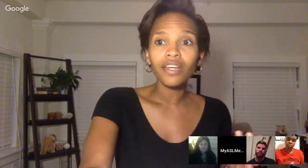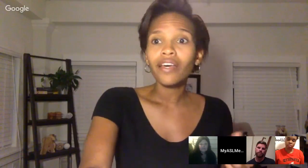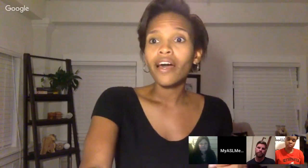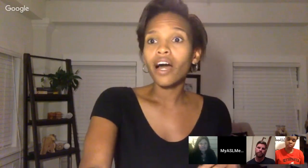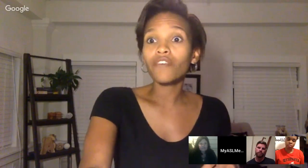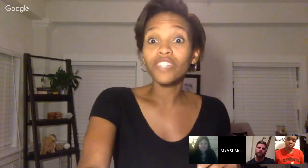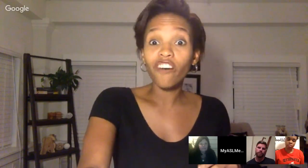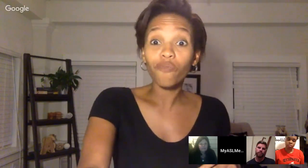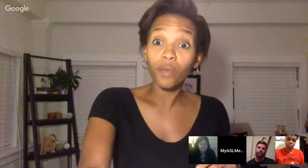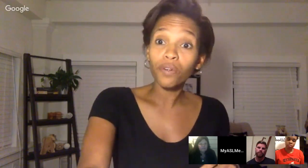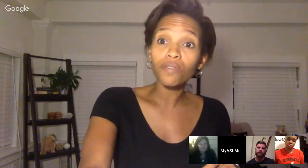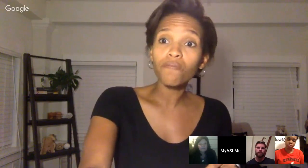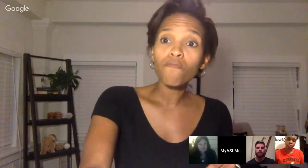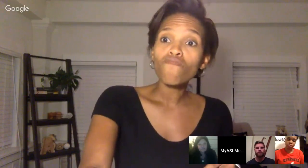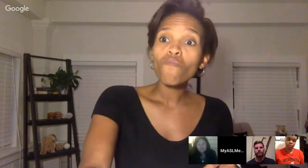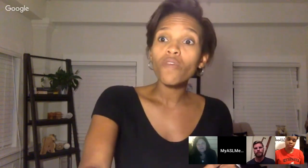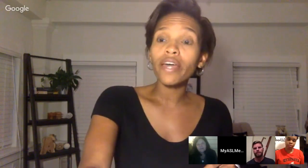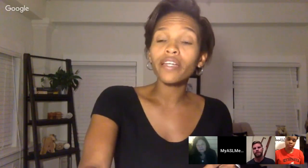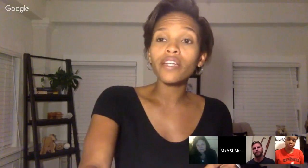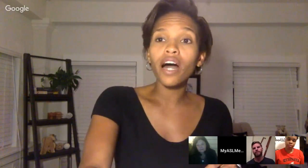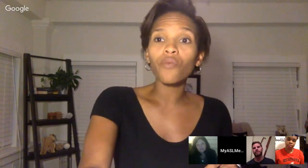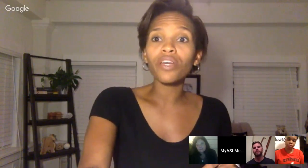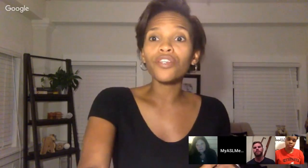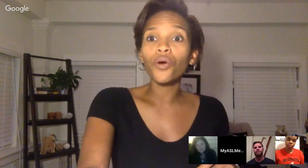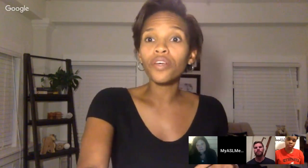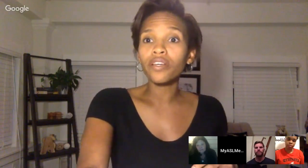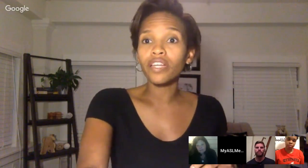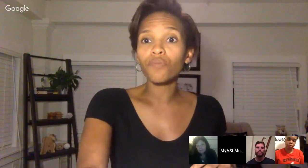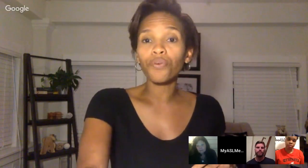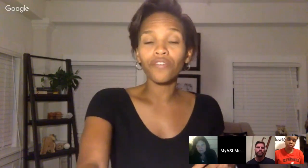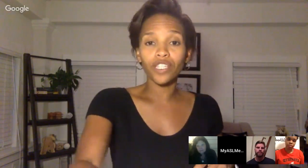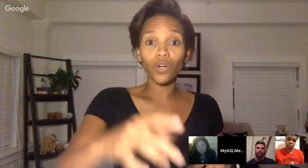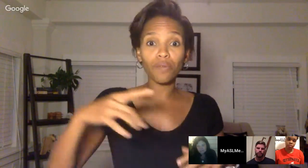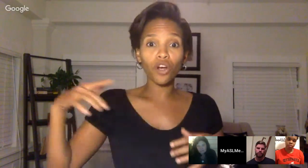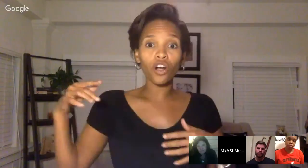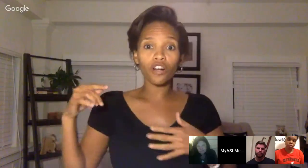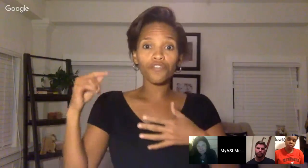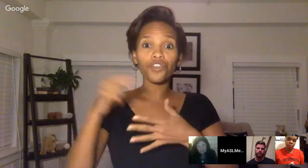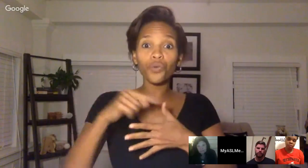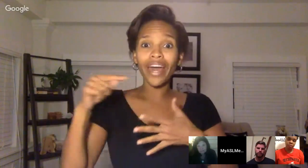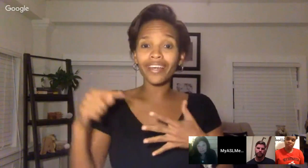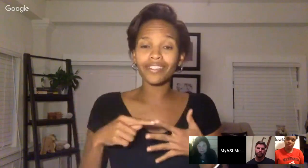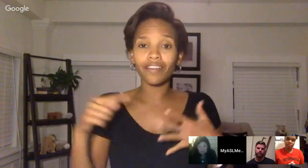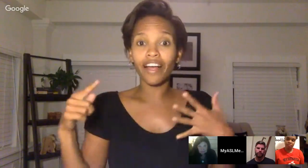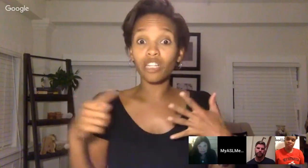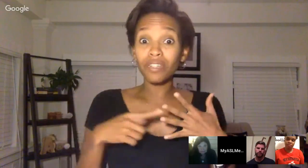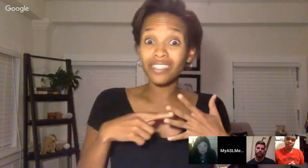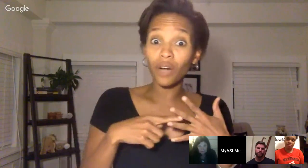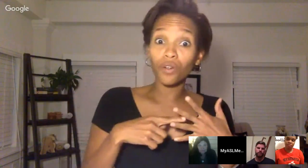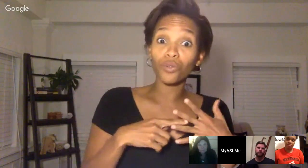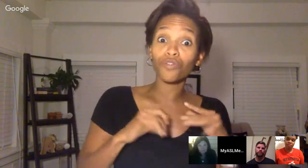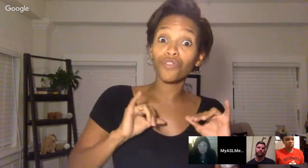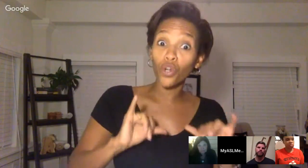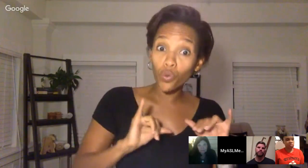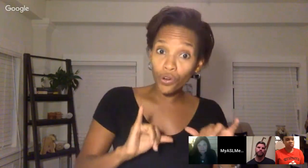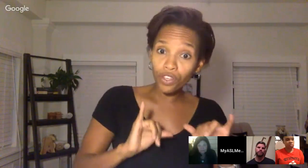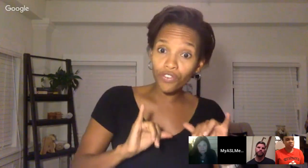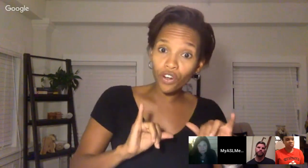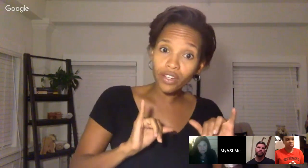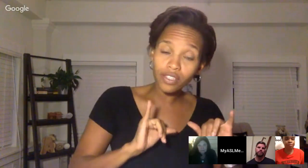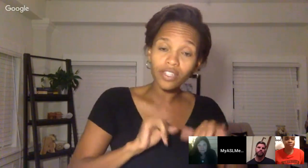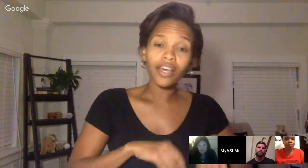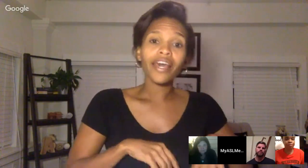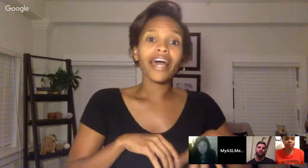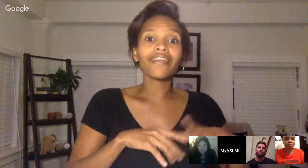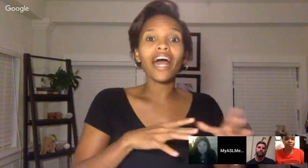shootings of deaf people. And we noted in the previous webinar a few ASL elements that were sort of noteworthy